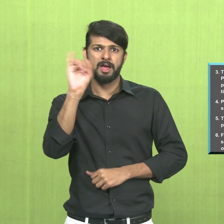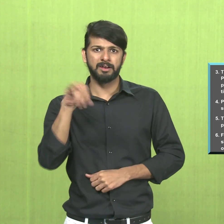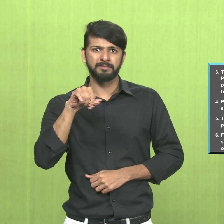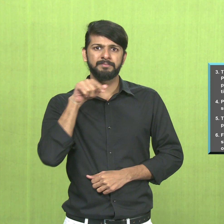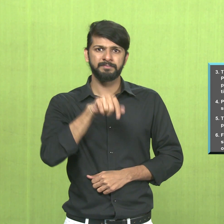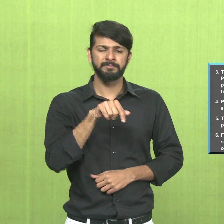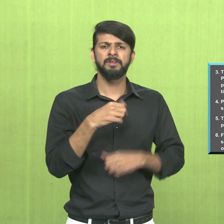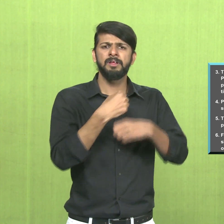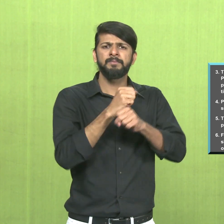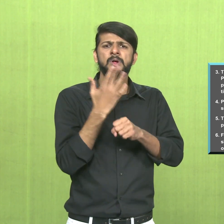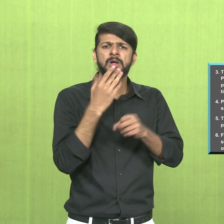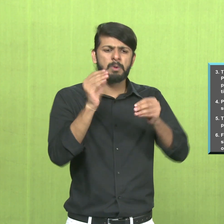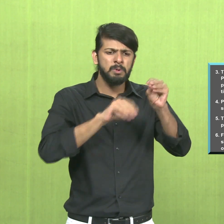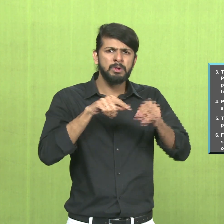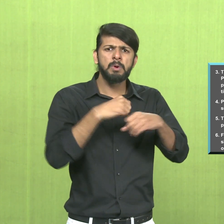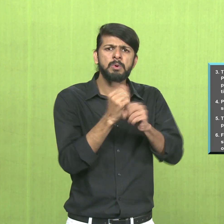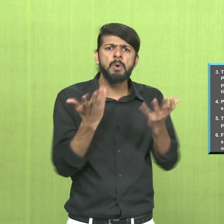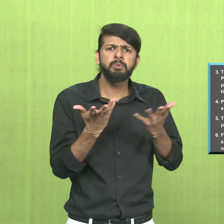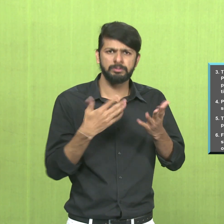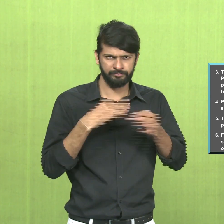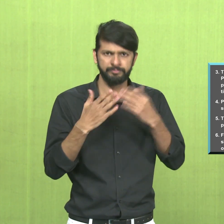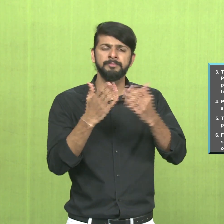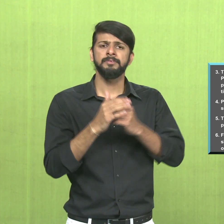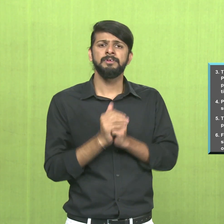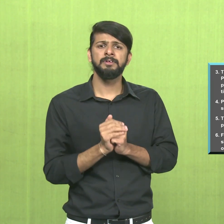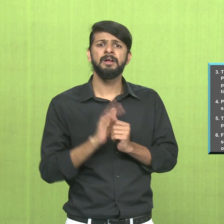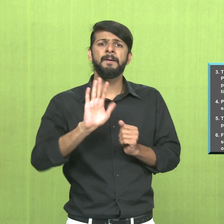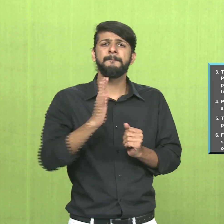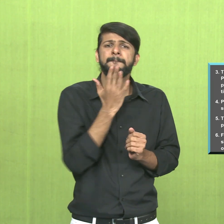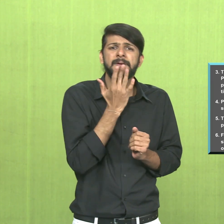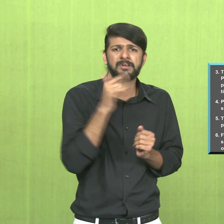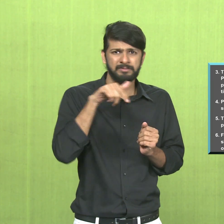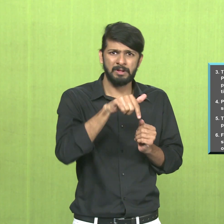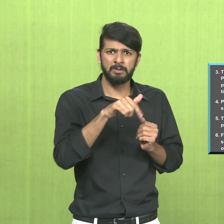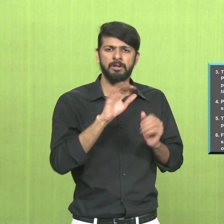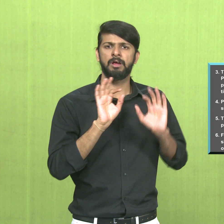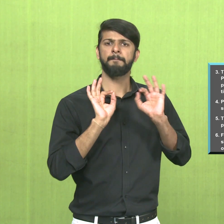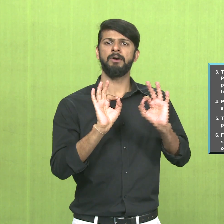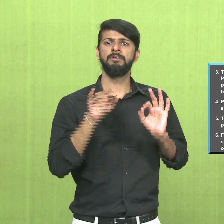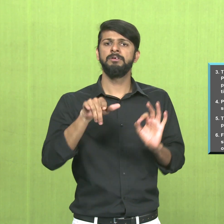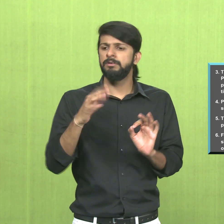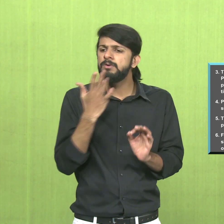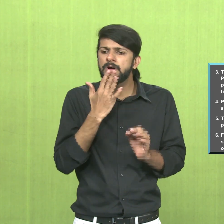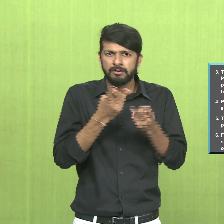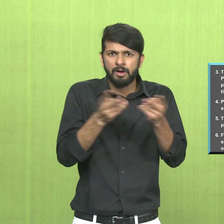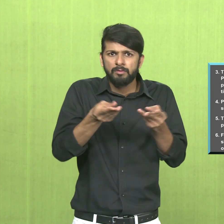Answer number 6. Pastel colors are made by mixing fine